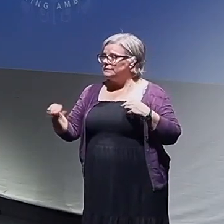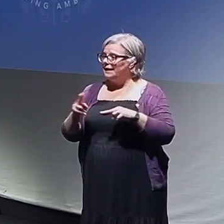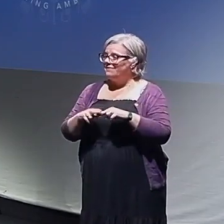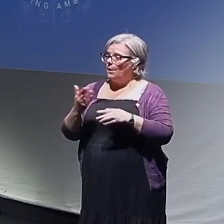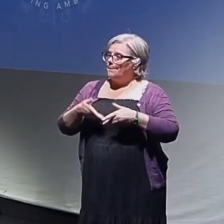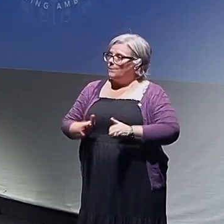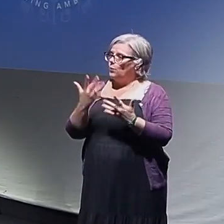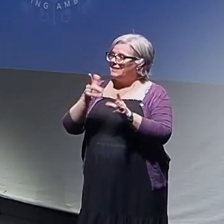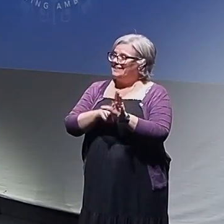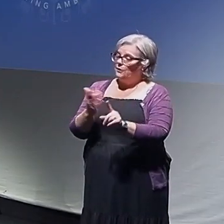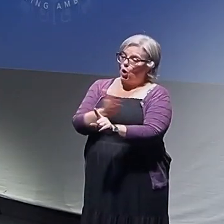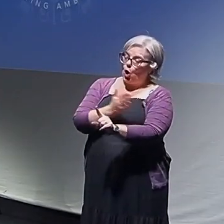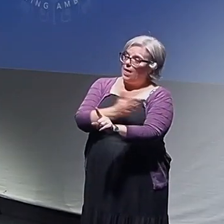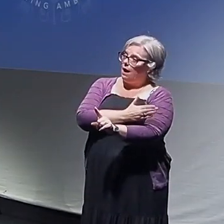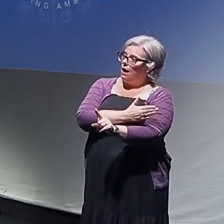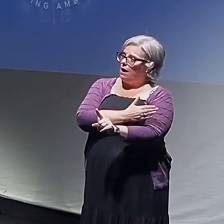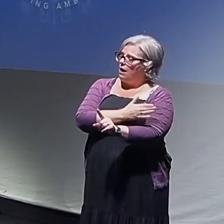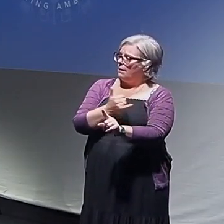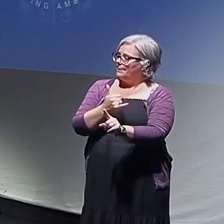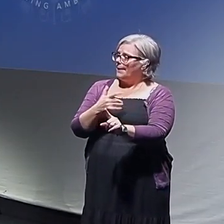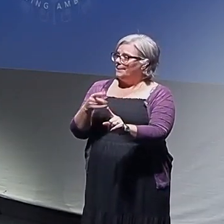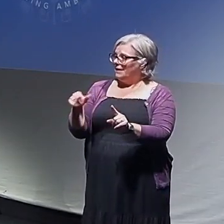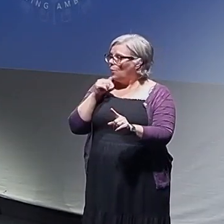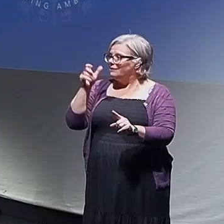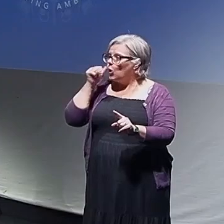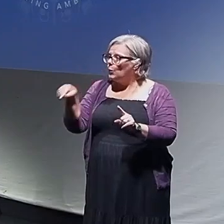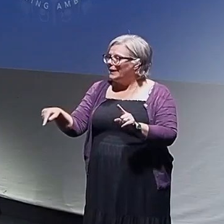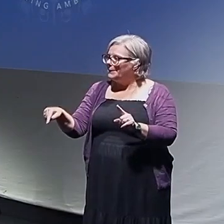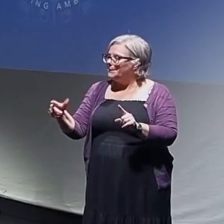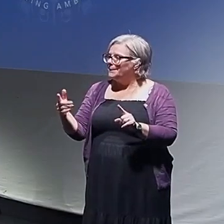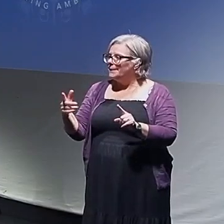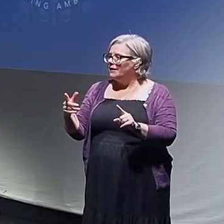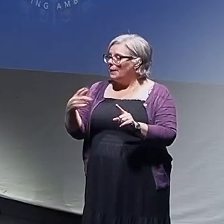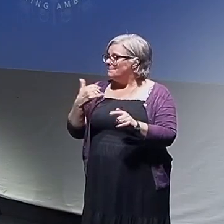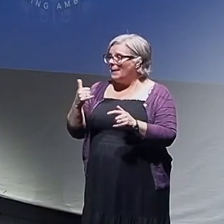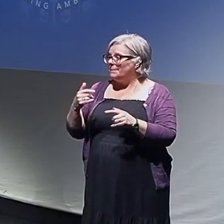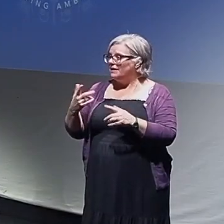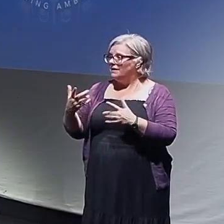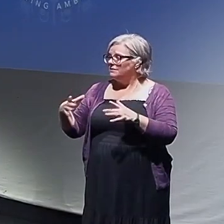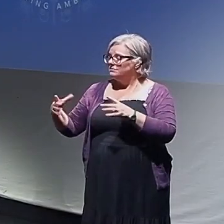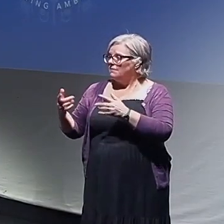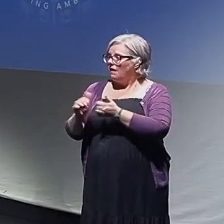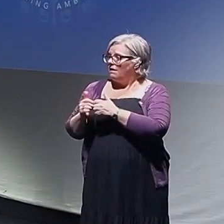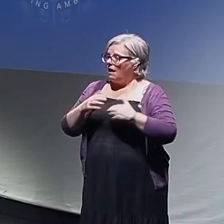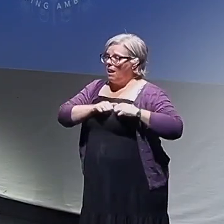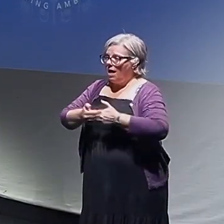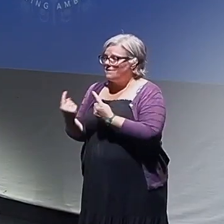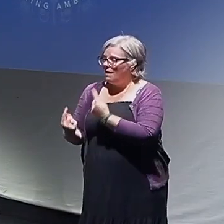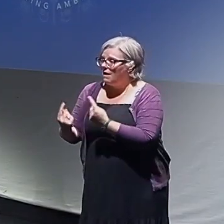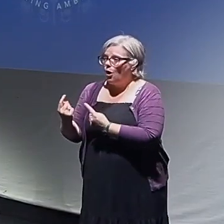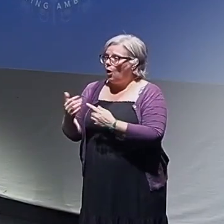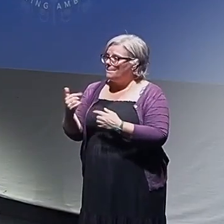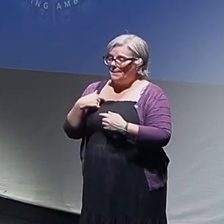10 years earlier, I might have, you know, known him, been his lover, hung out with him, or it might have been me that